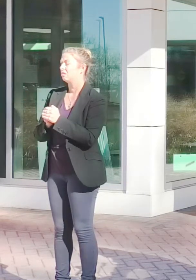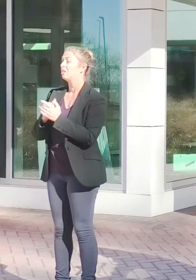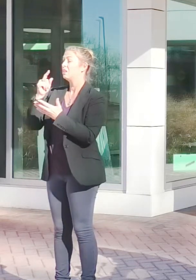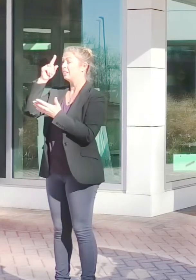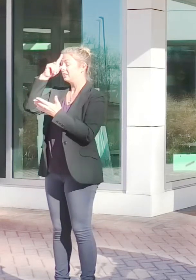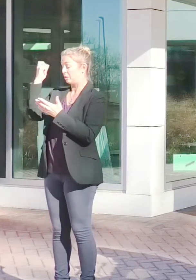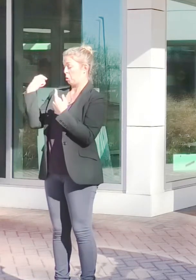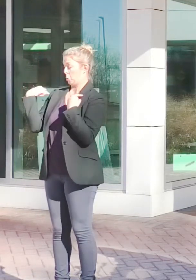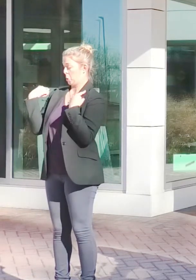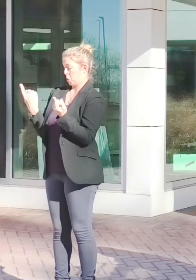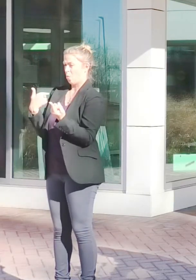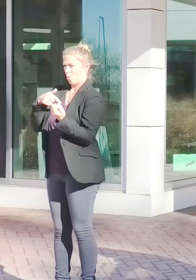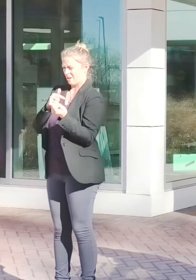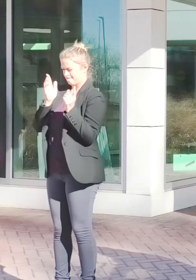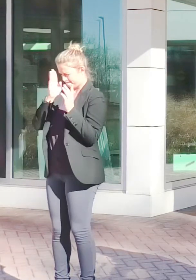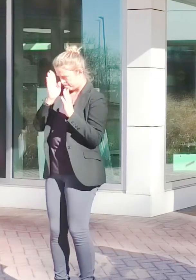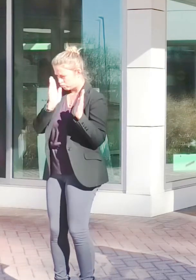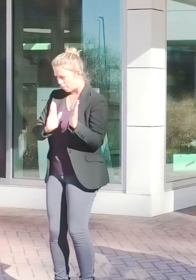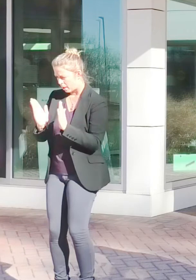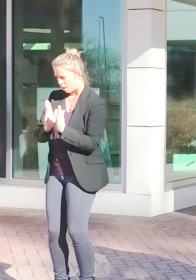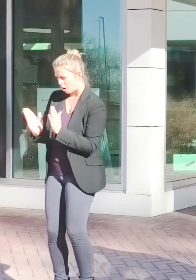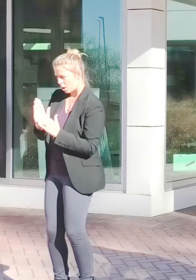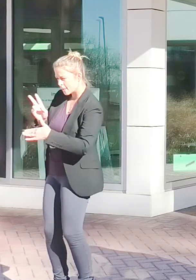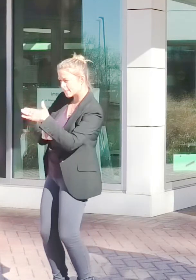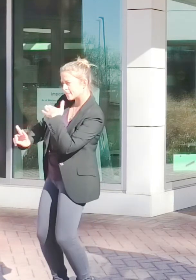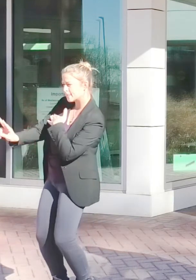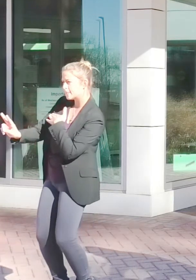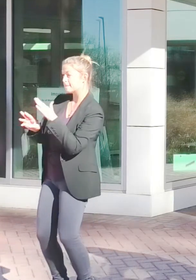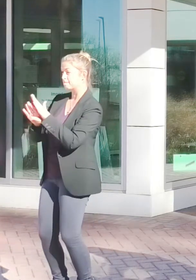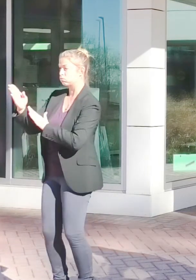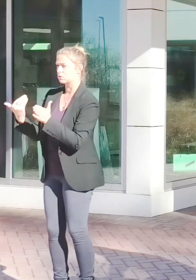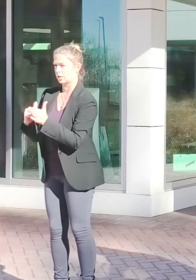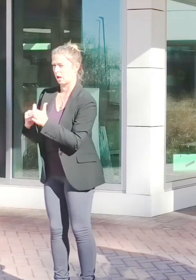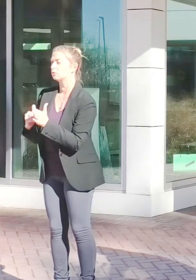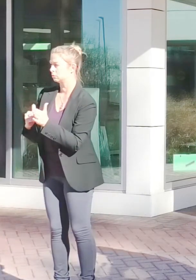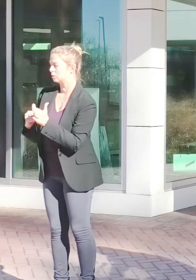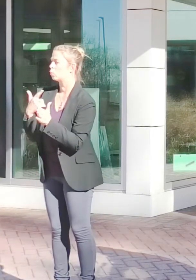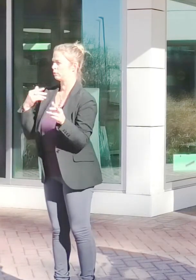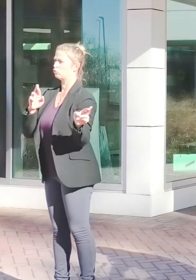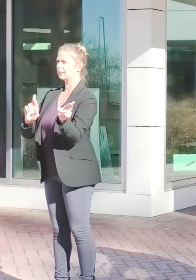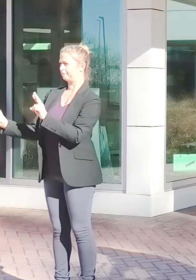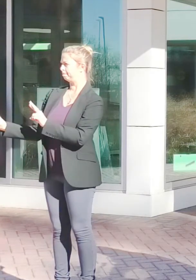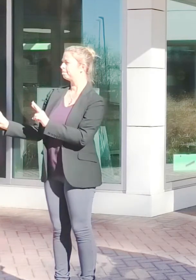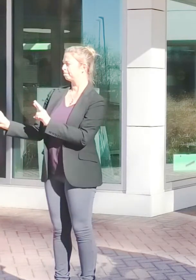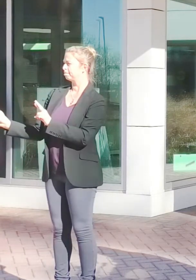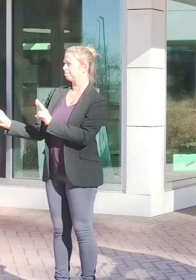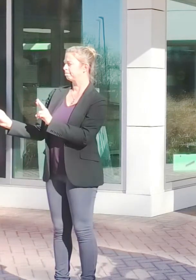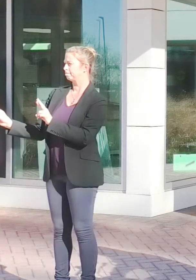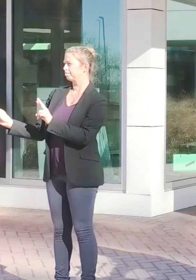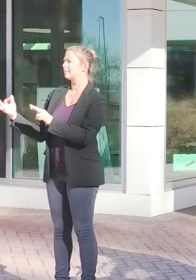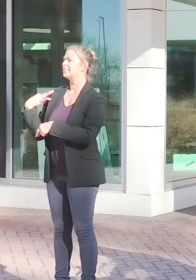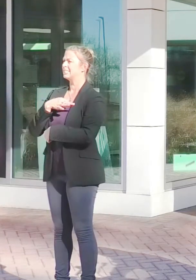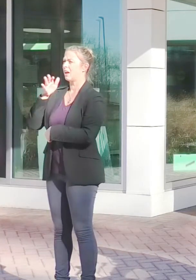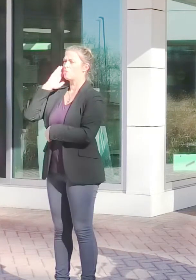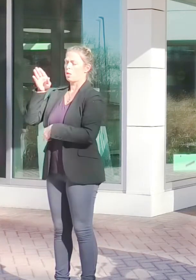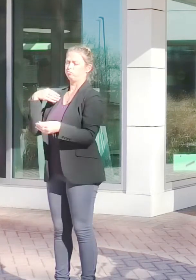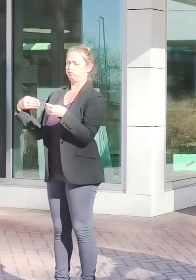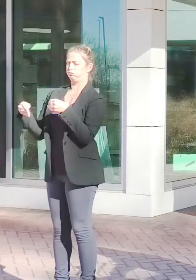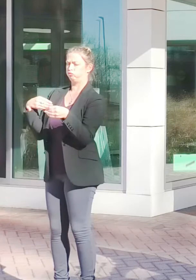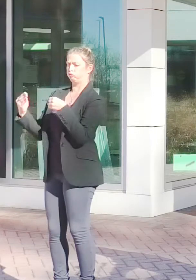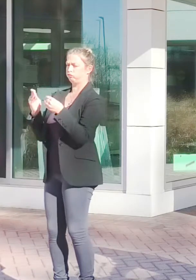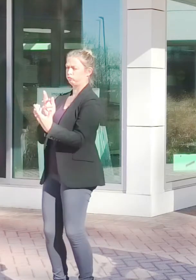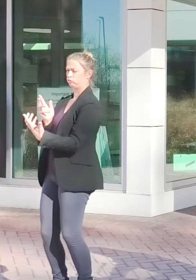for the second surge and are prepared to meet the increased demand. Our staff and facility will flex according to the needs of the